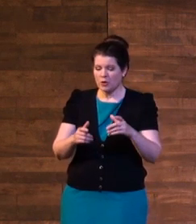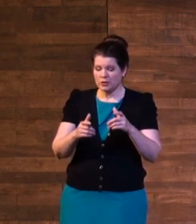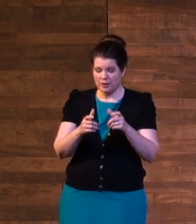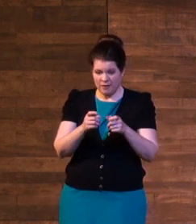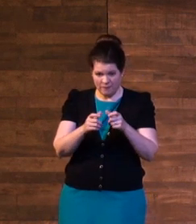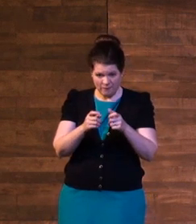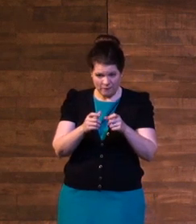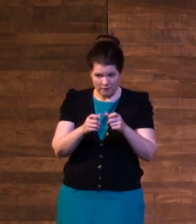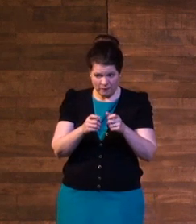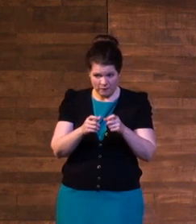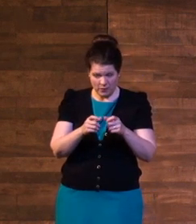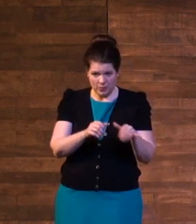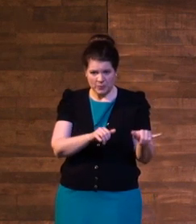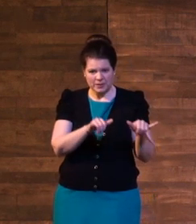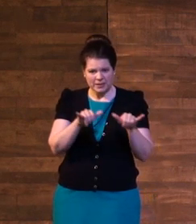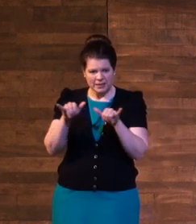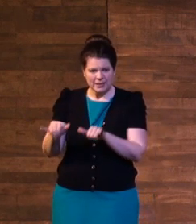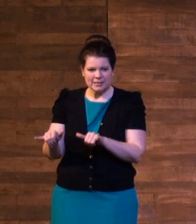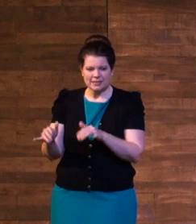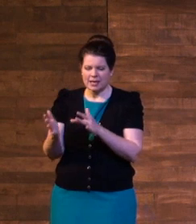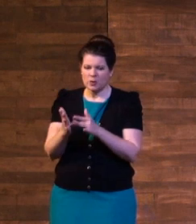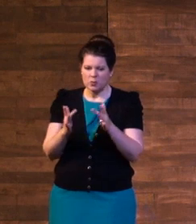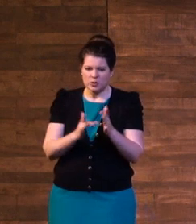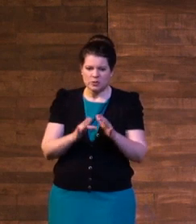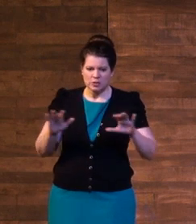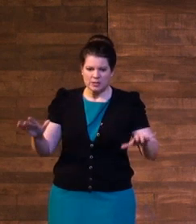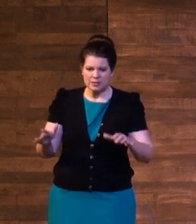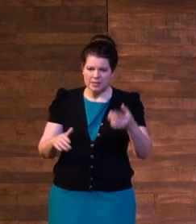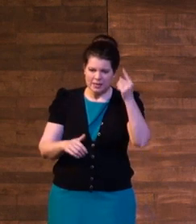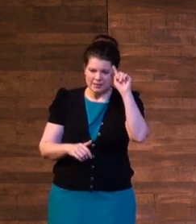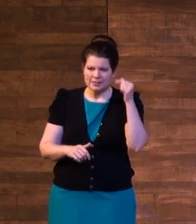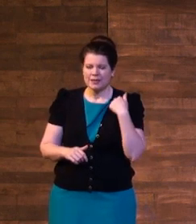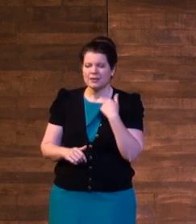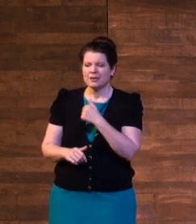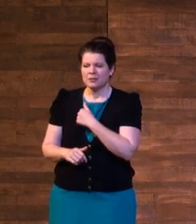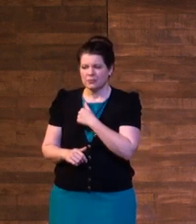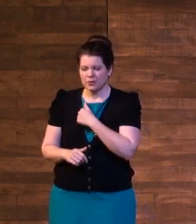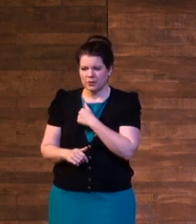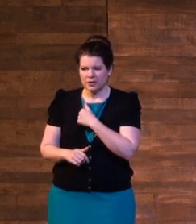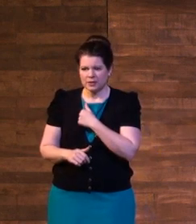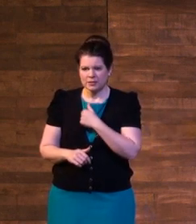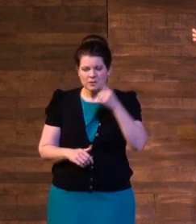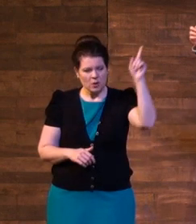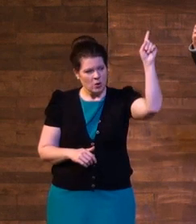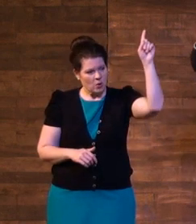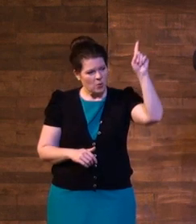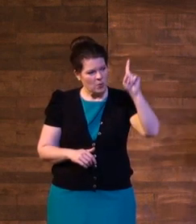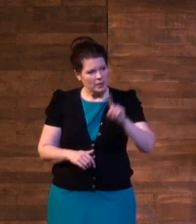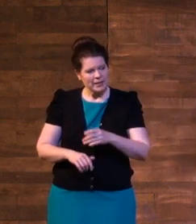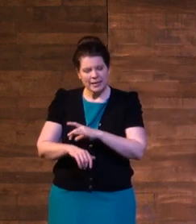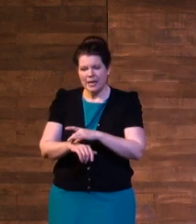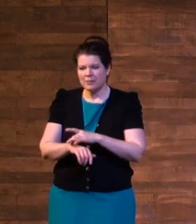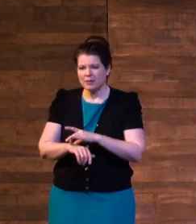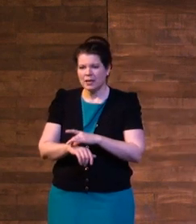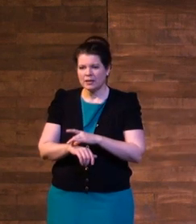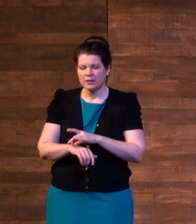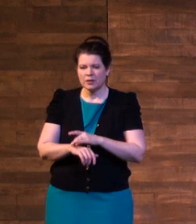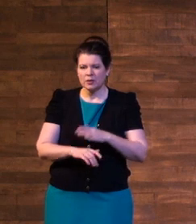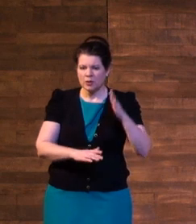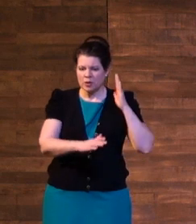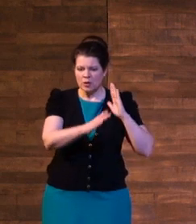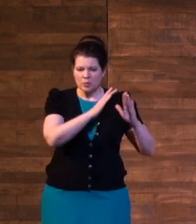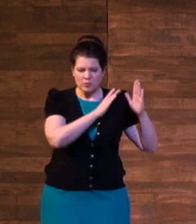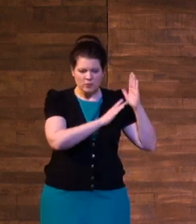is kind of like what Jesus does for us when he came to this earth. We used to have to, as a people, we'd have to go